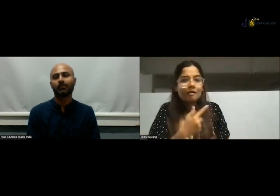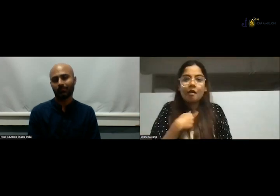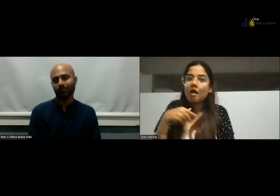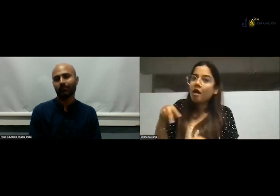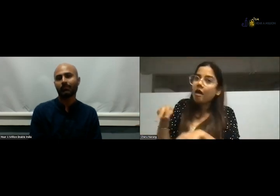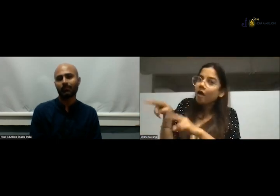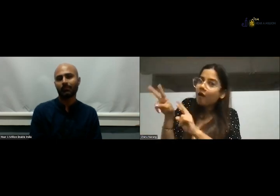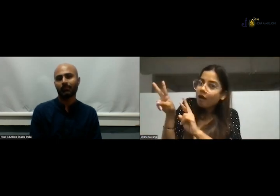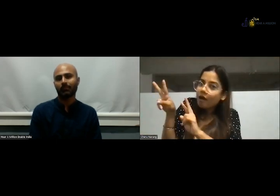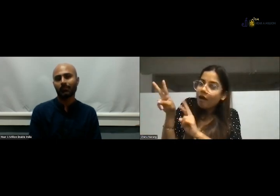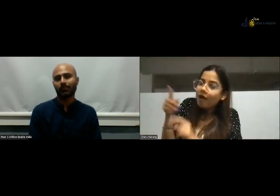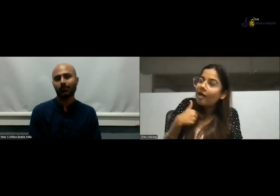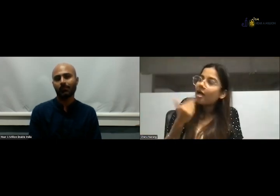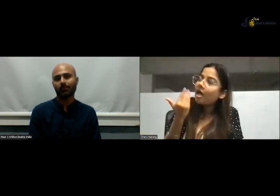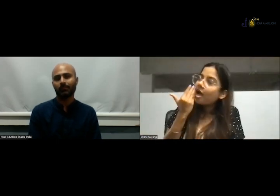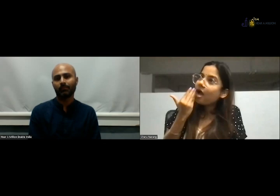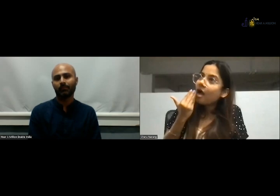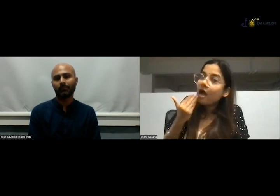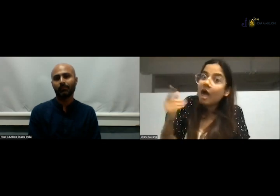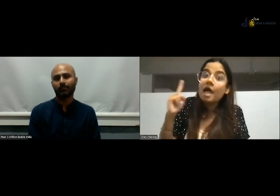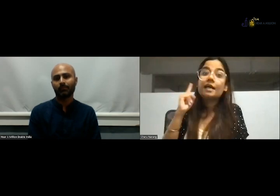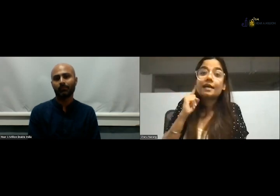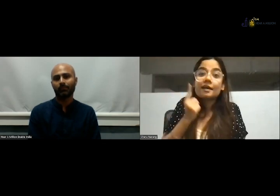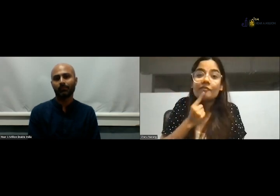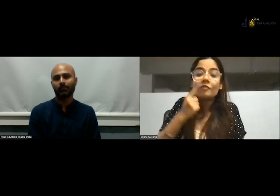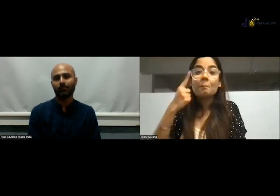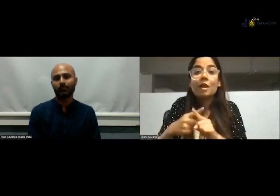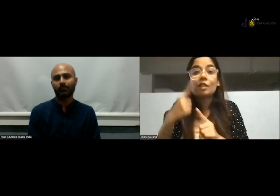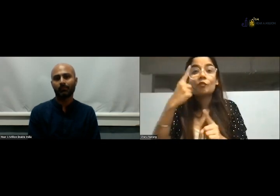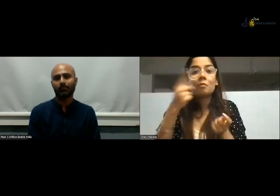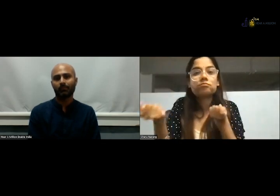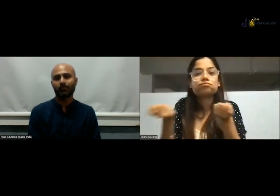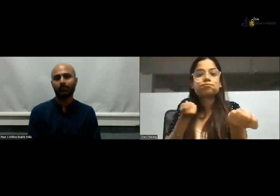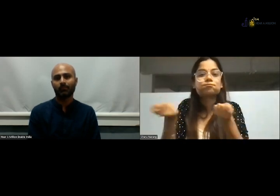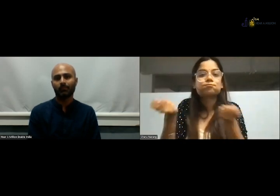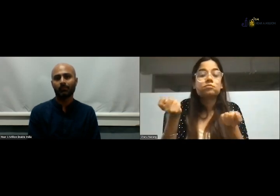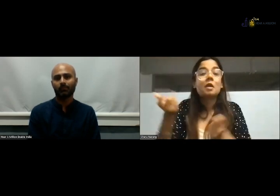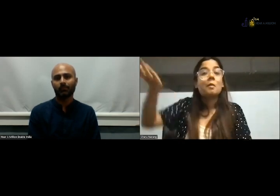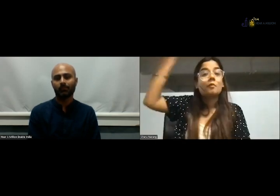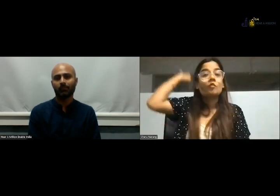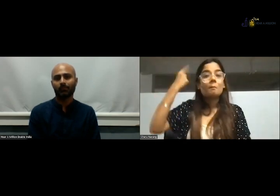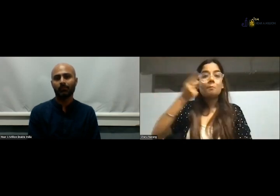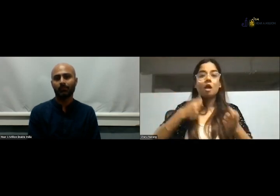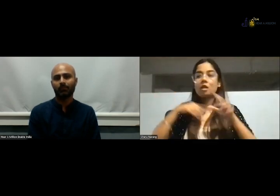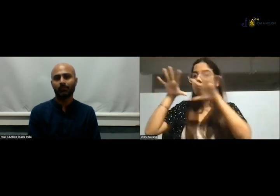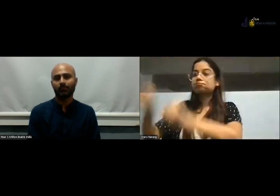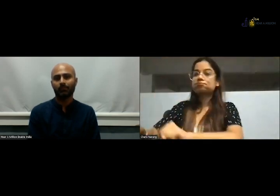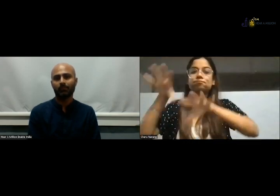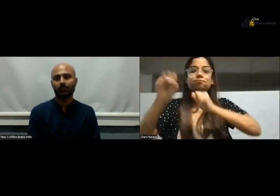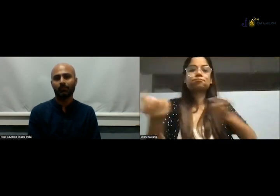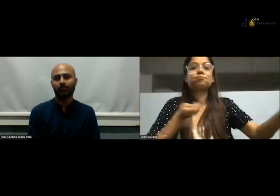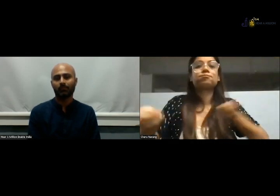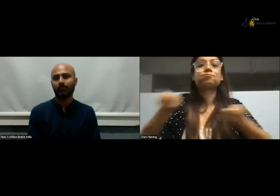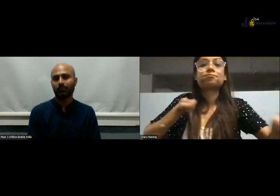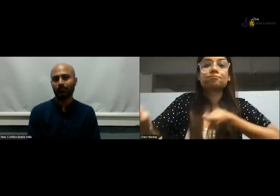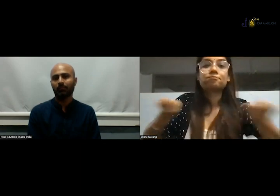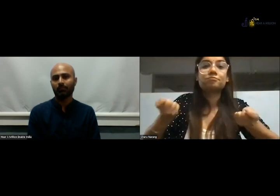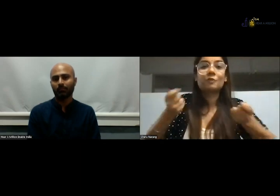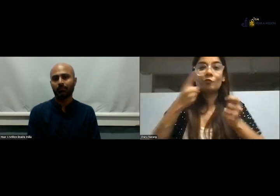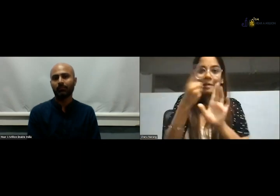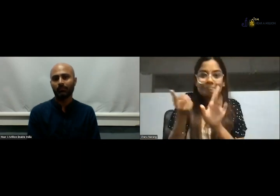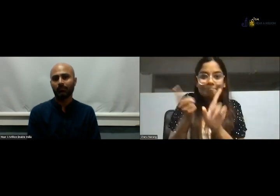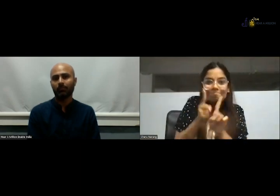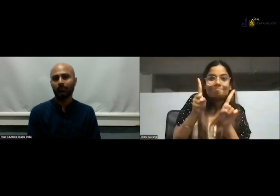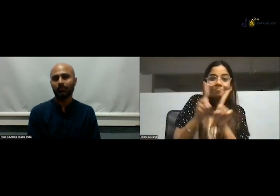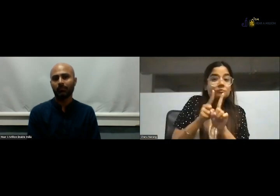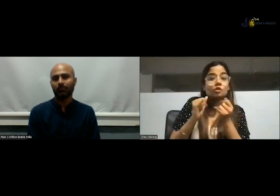yes, also used to do mistake. And I looked up to her. I was very inspired from her. She encouraged me